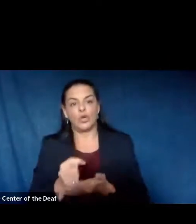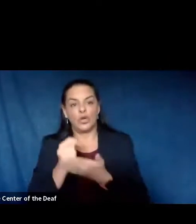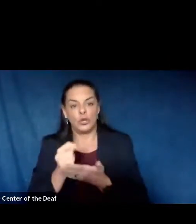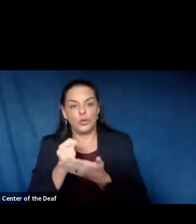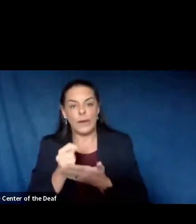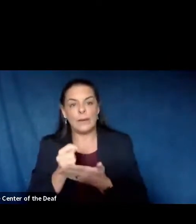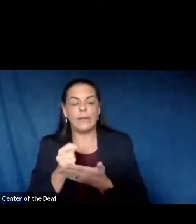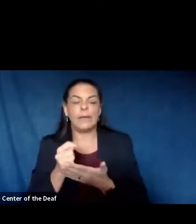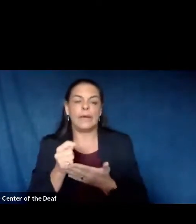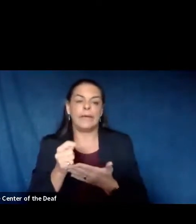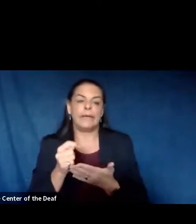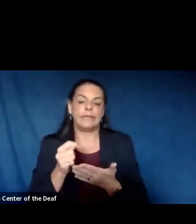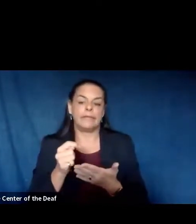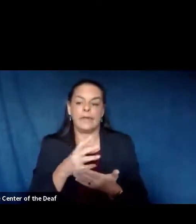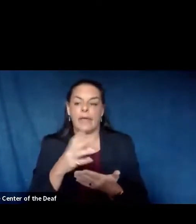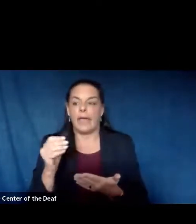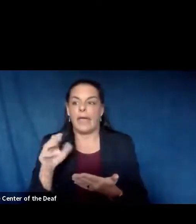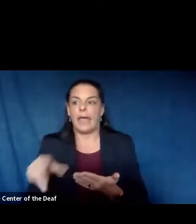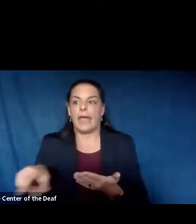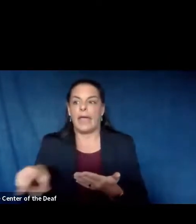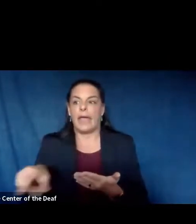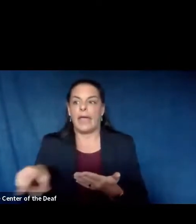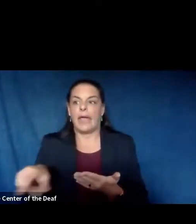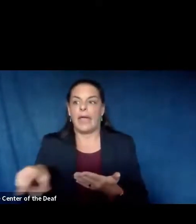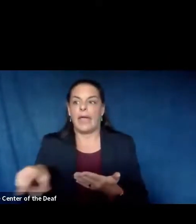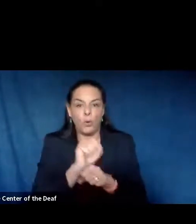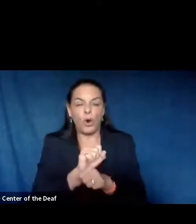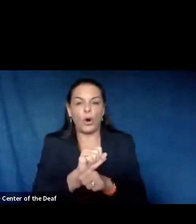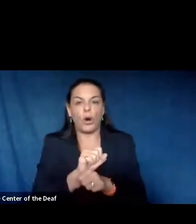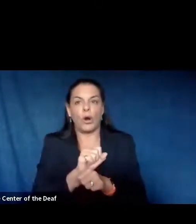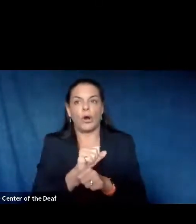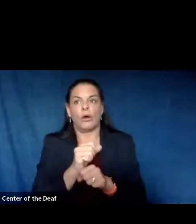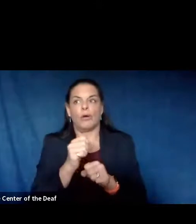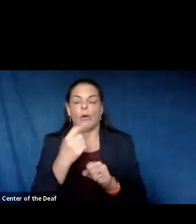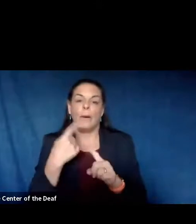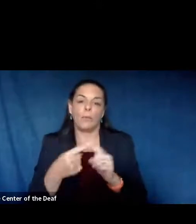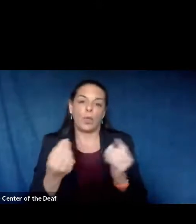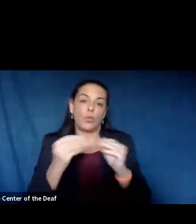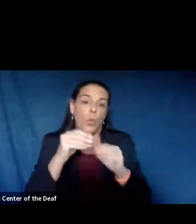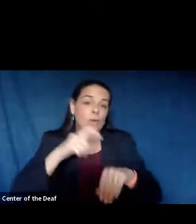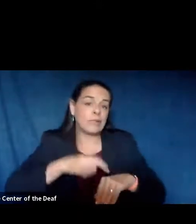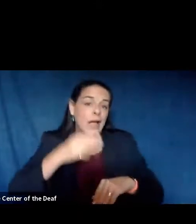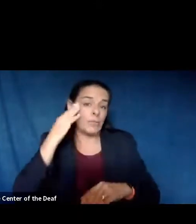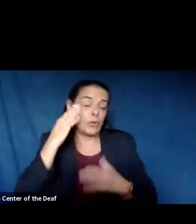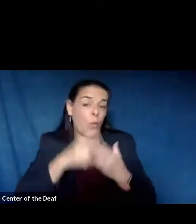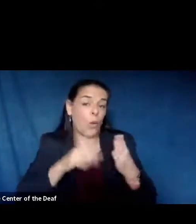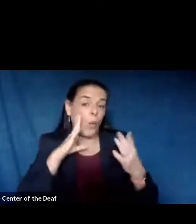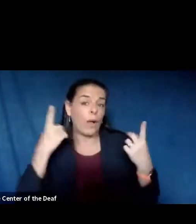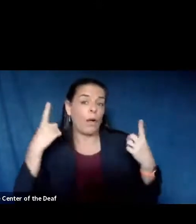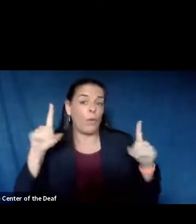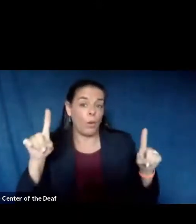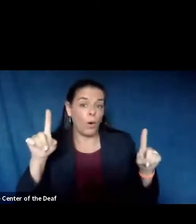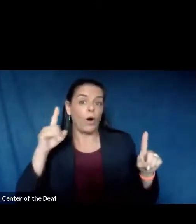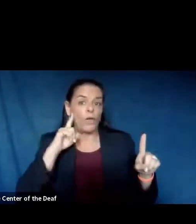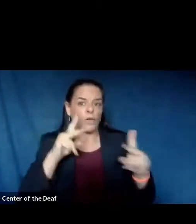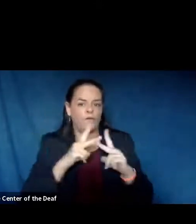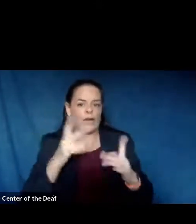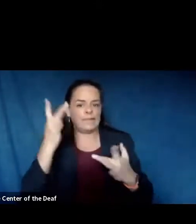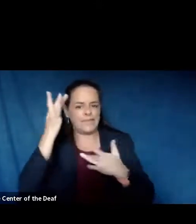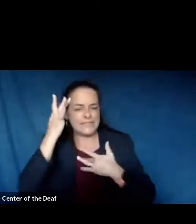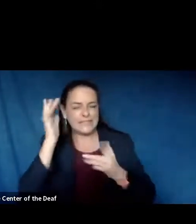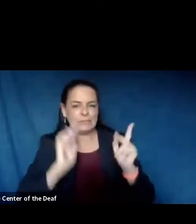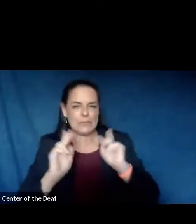and the work they do in the hospitals, and having more time to know what's effective for really critically ill